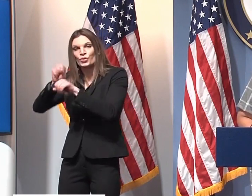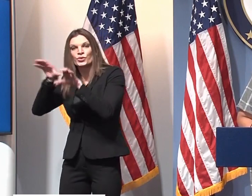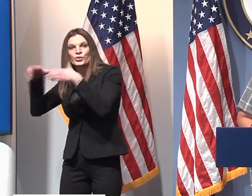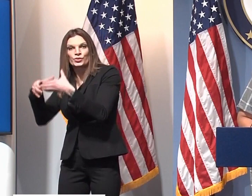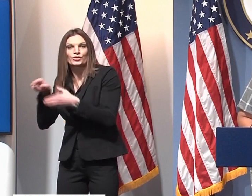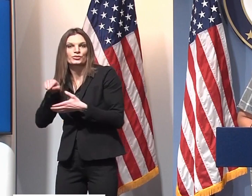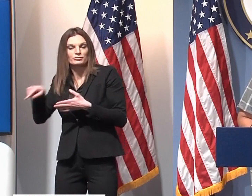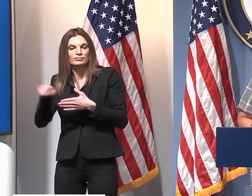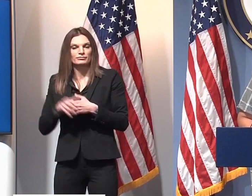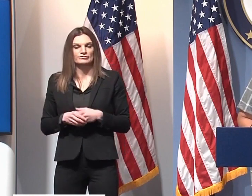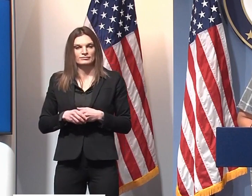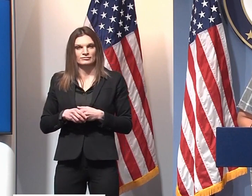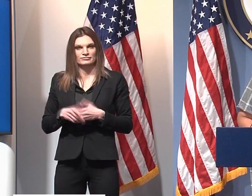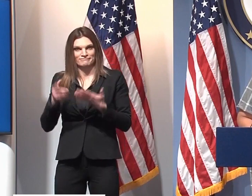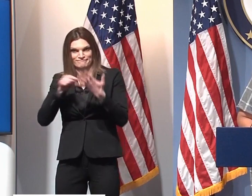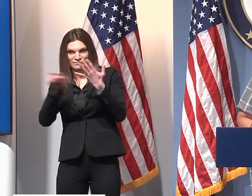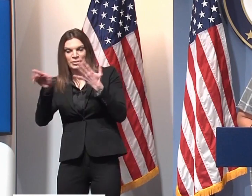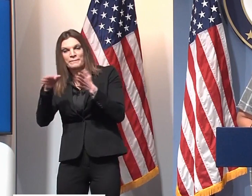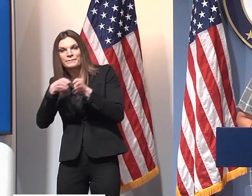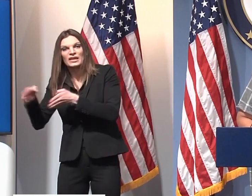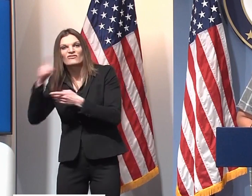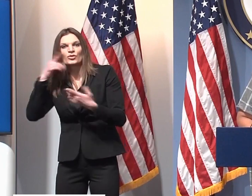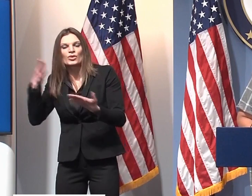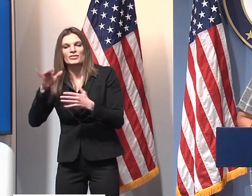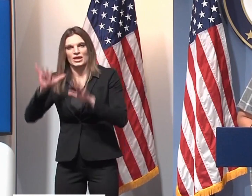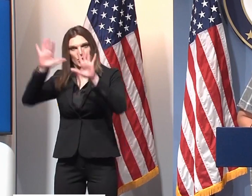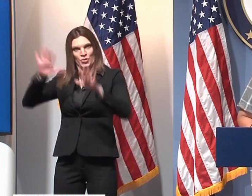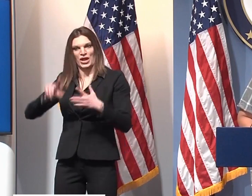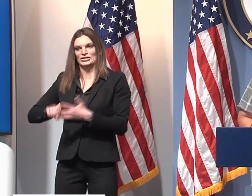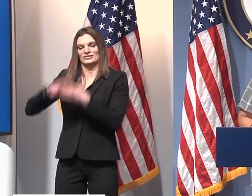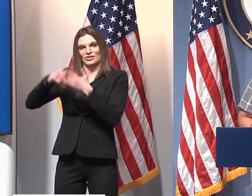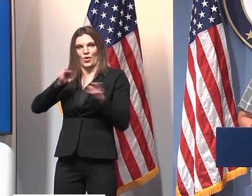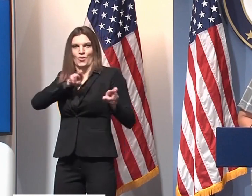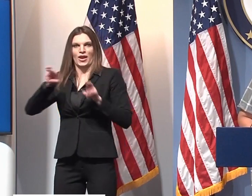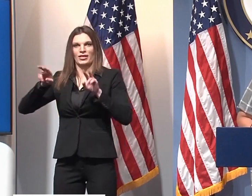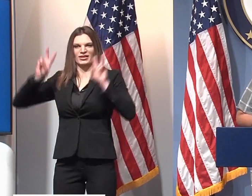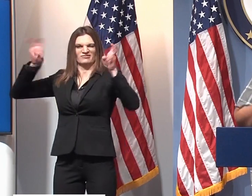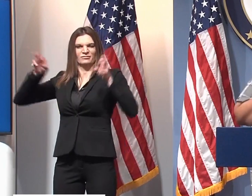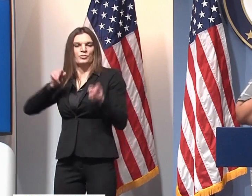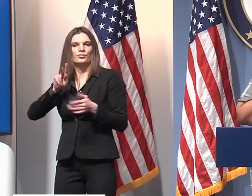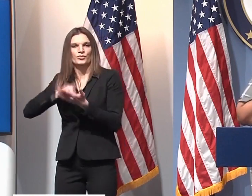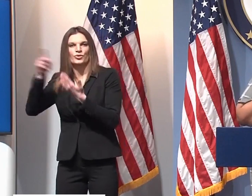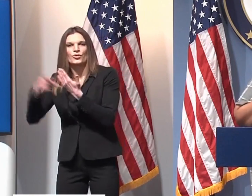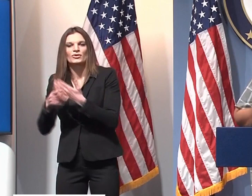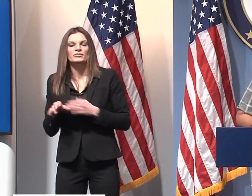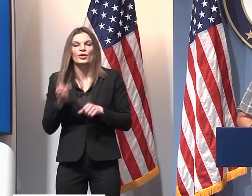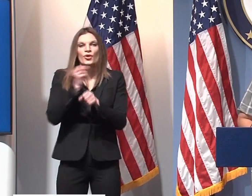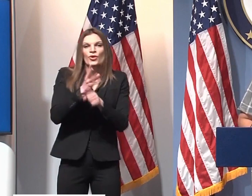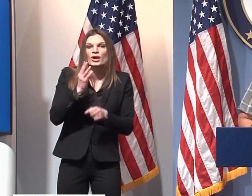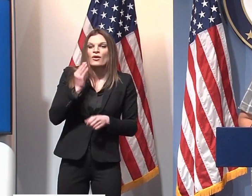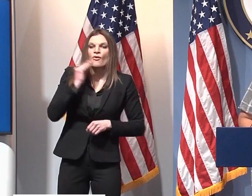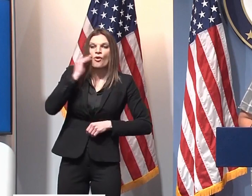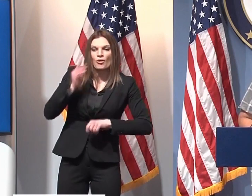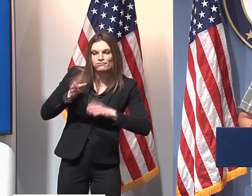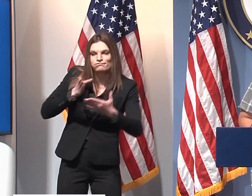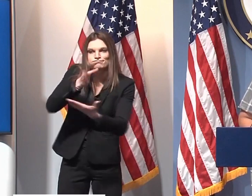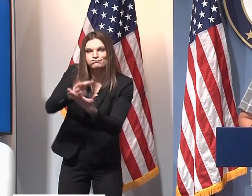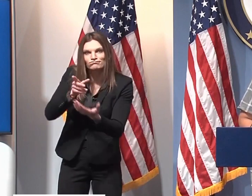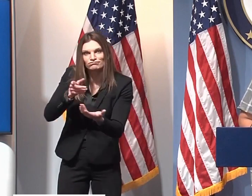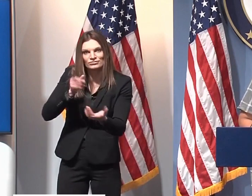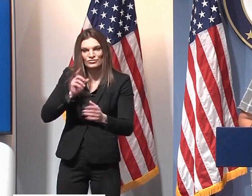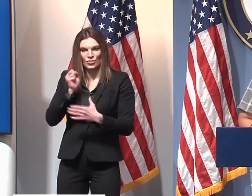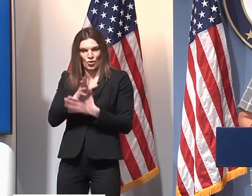Group recommends expanding the Great Start Readiness Program, expanding early childhood home visits and maternal infant